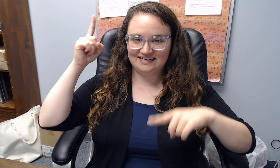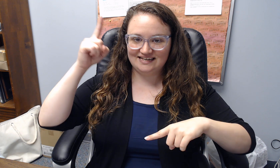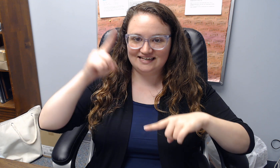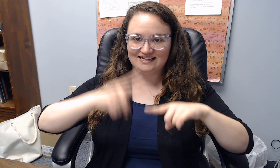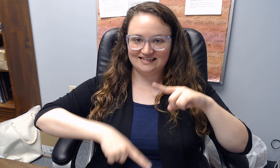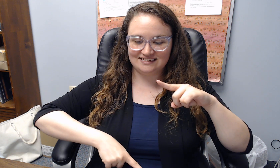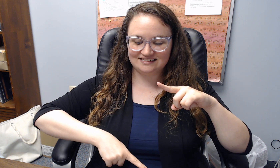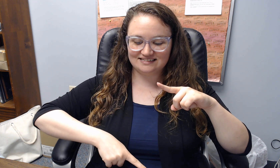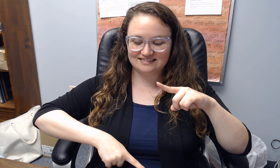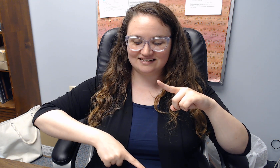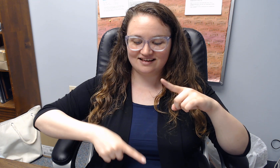It's